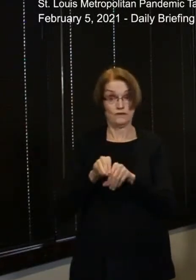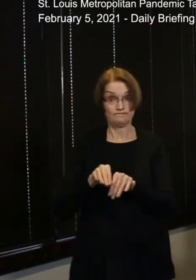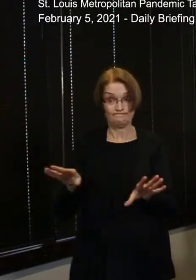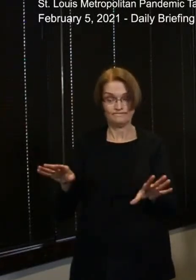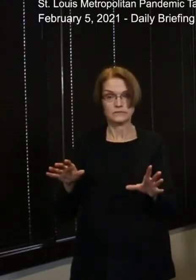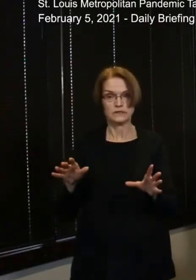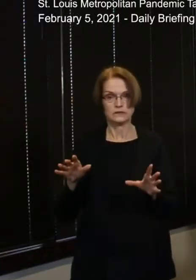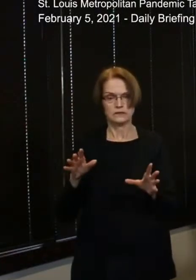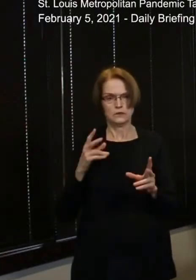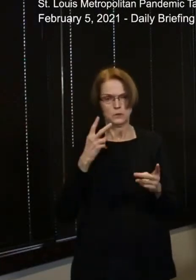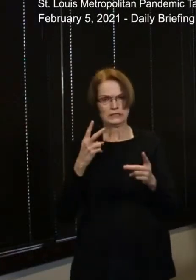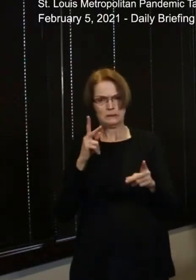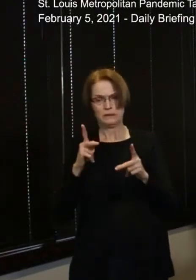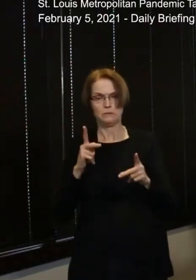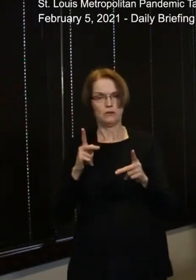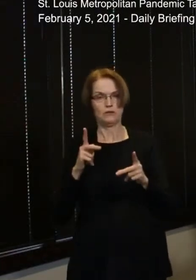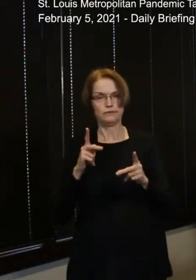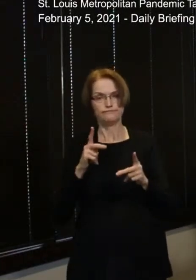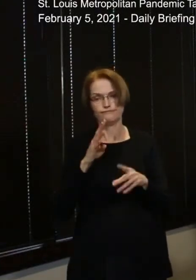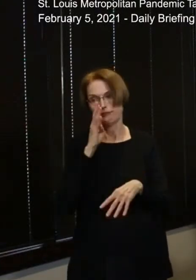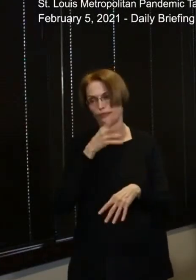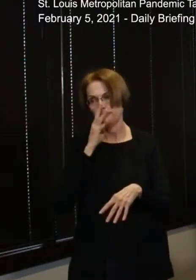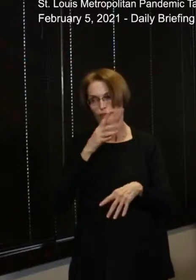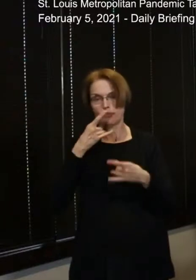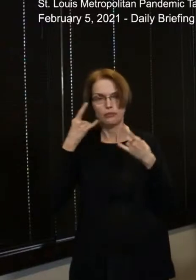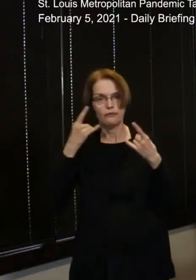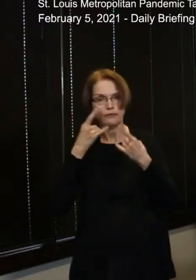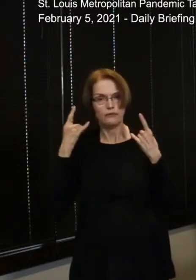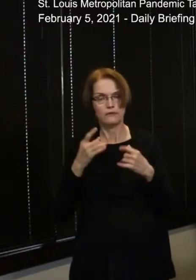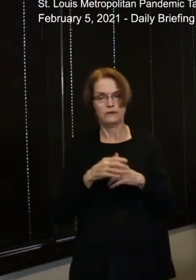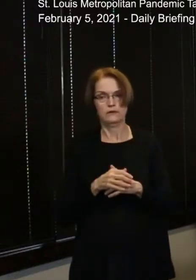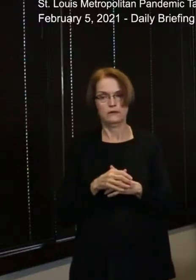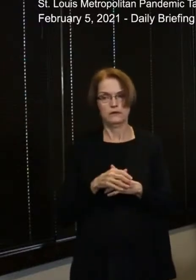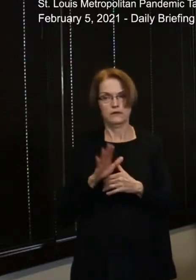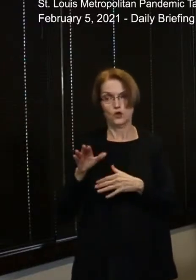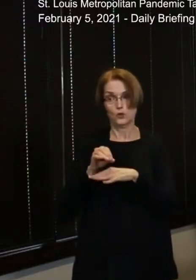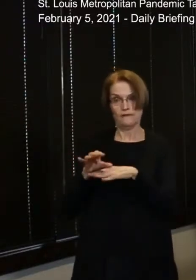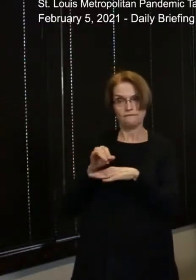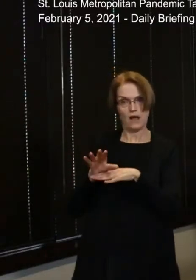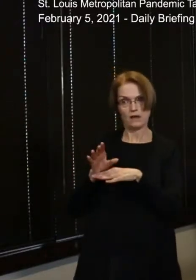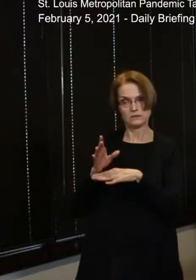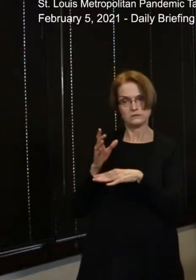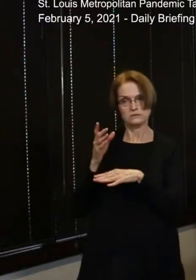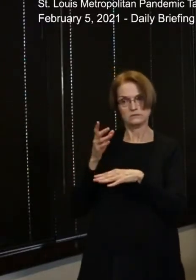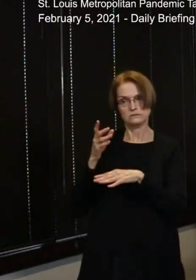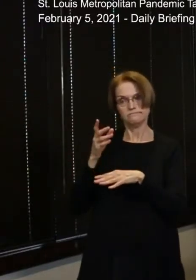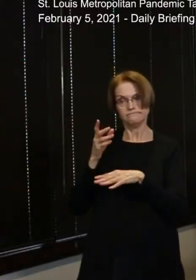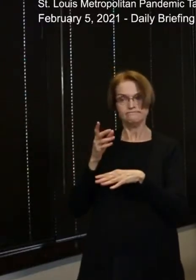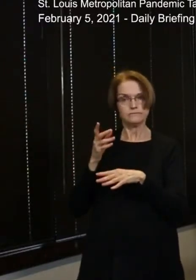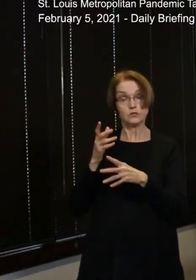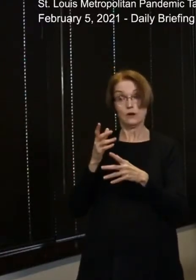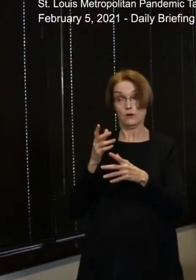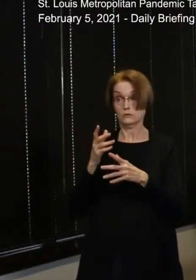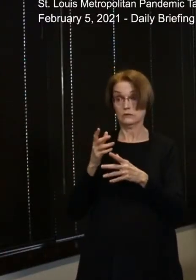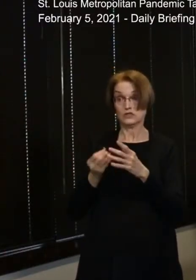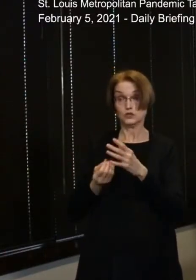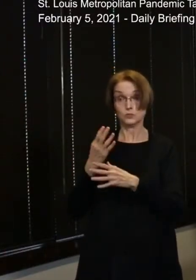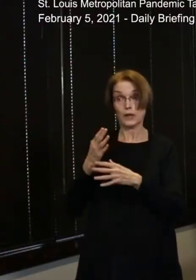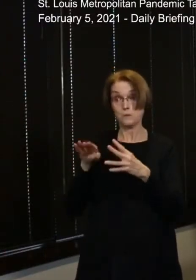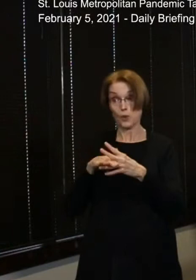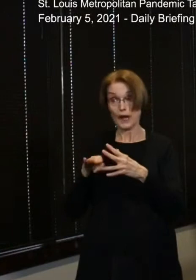getting lax about wearing masks. What recommendations are you making for folks now that spring break is just around the